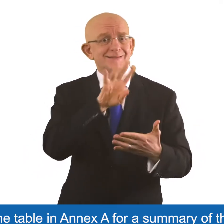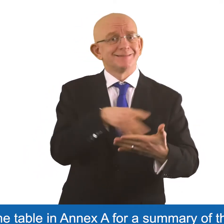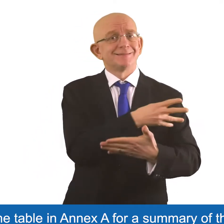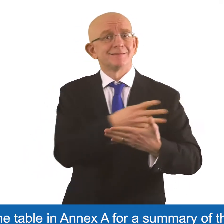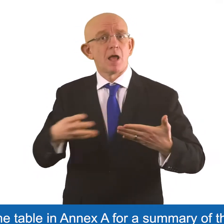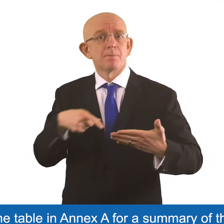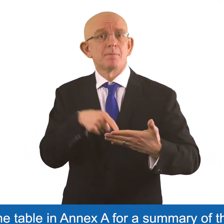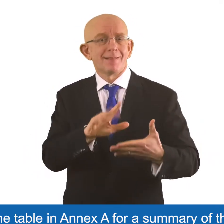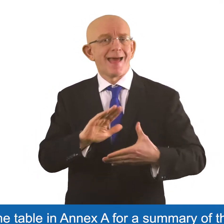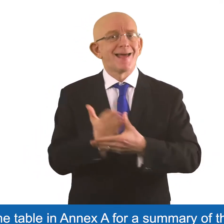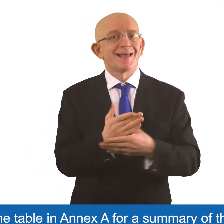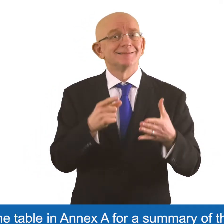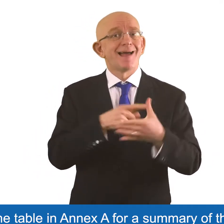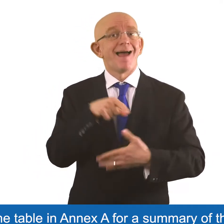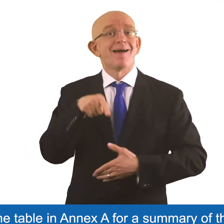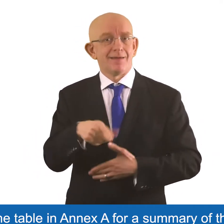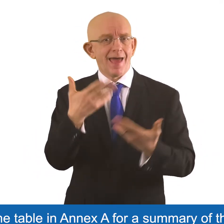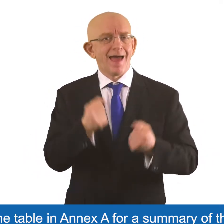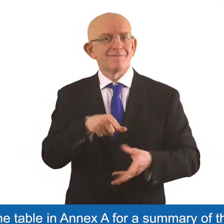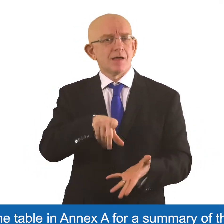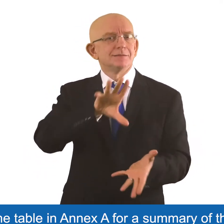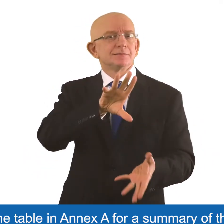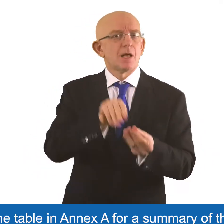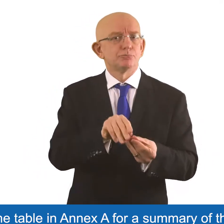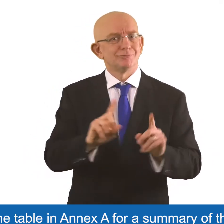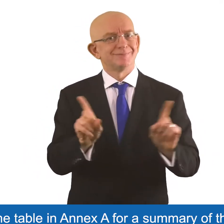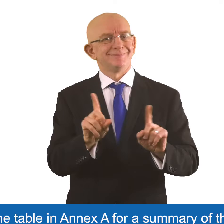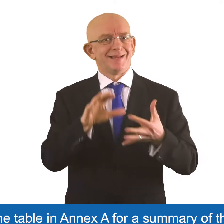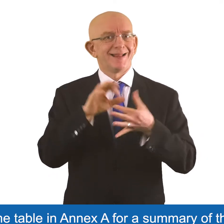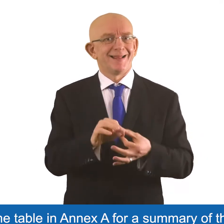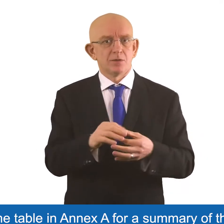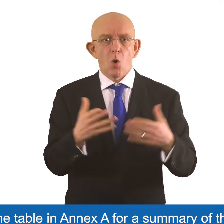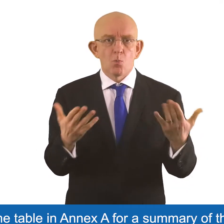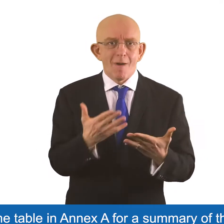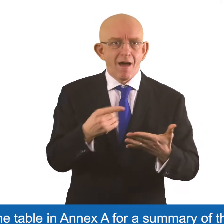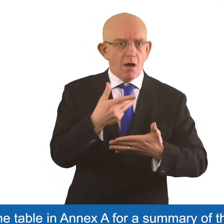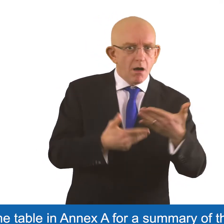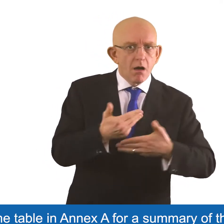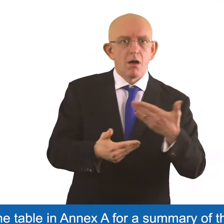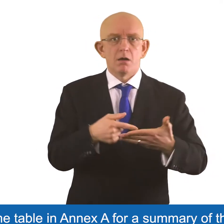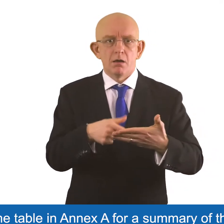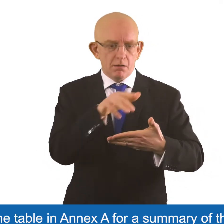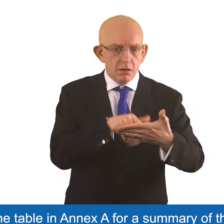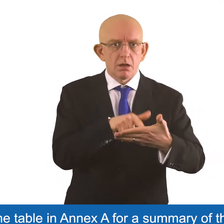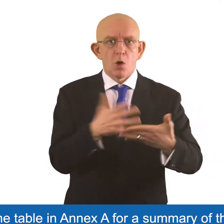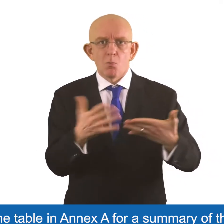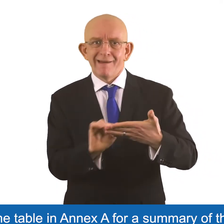21. See the table in Annex A for a summary of the position regarding territorial extent and application in the